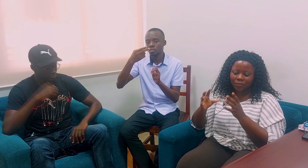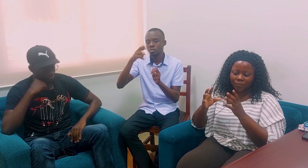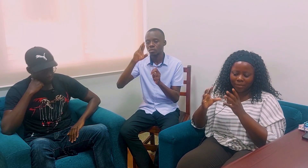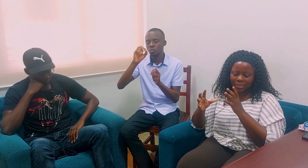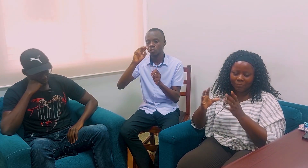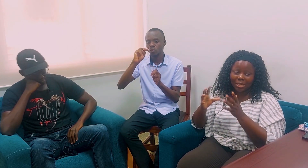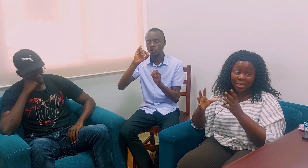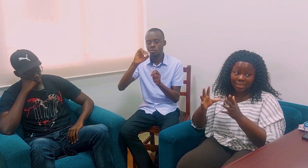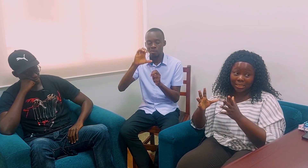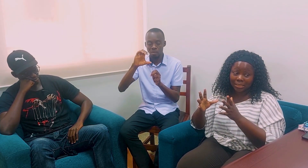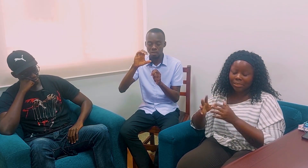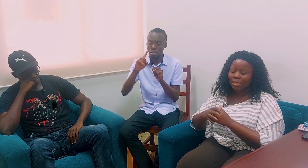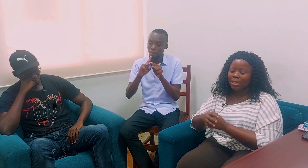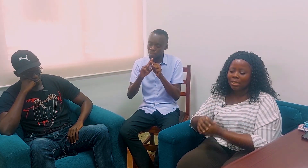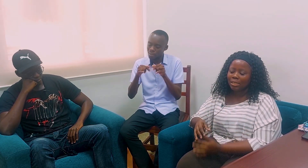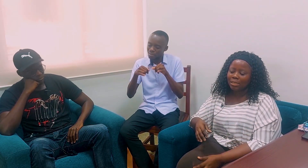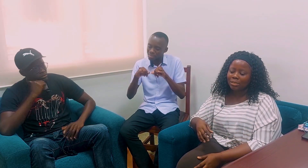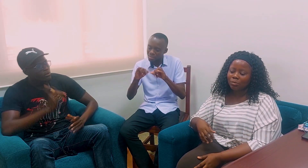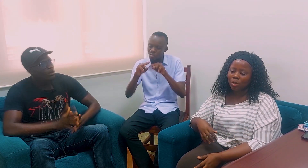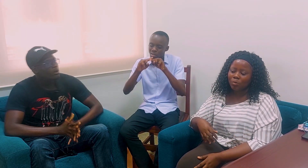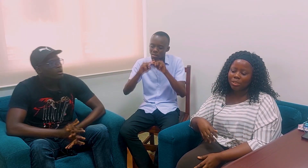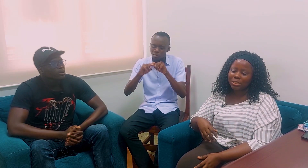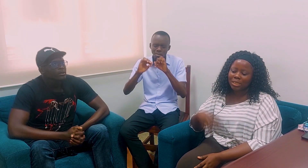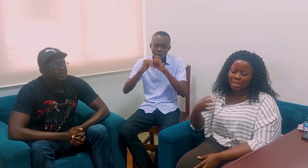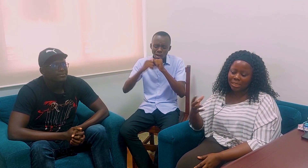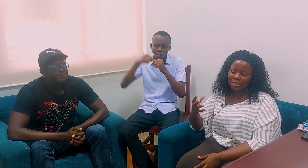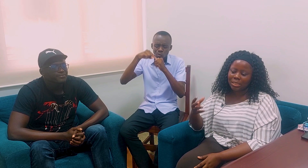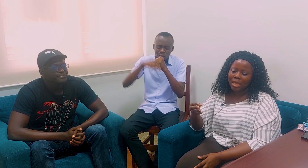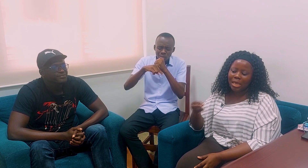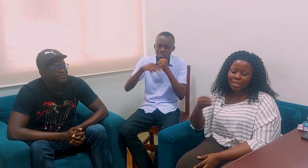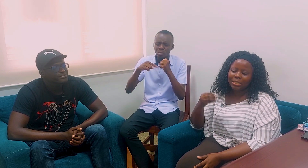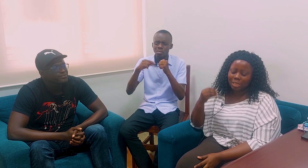how severe it is. That's when we say